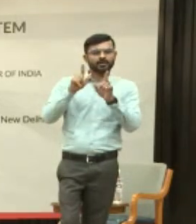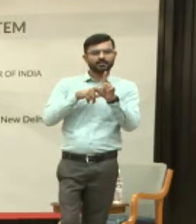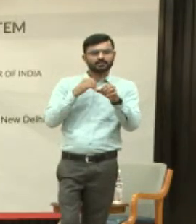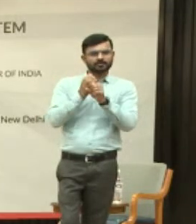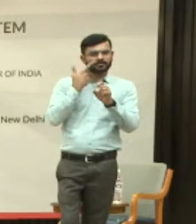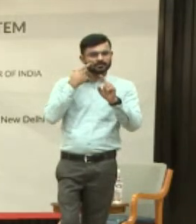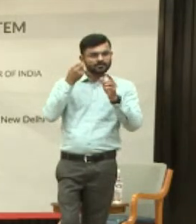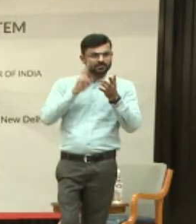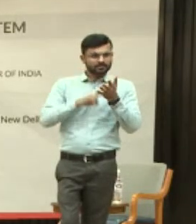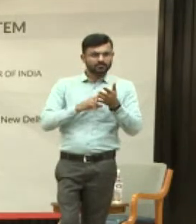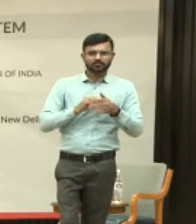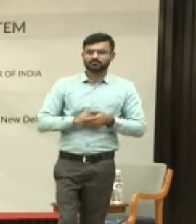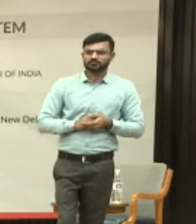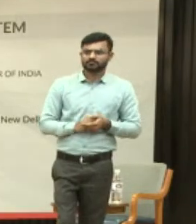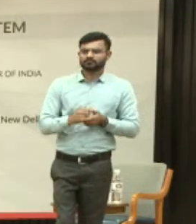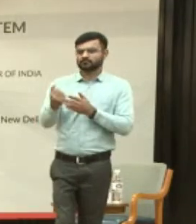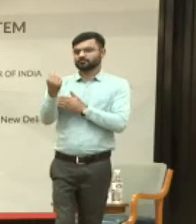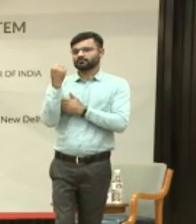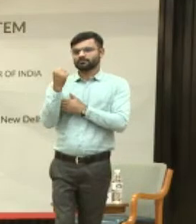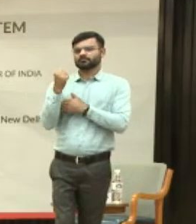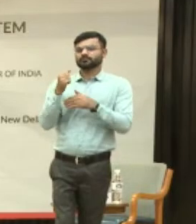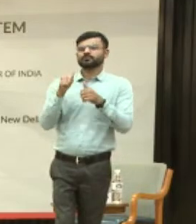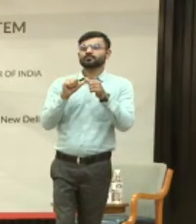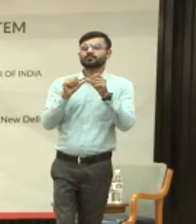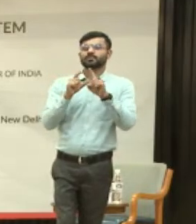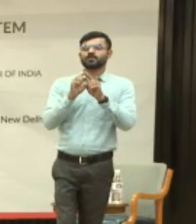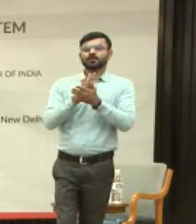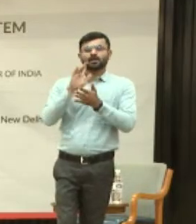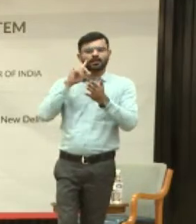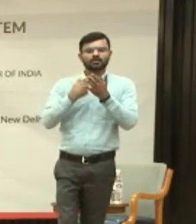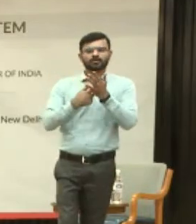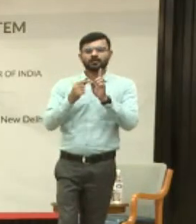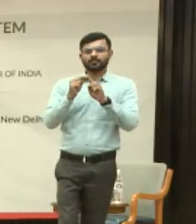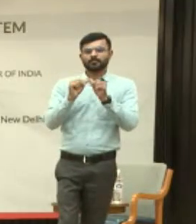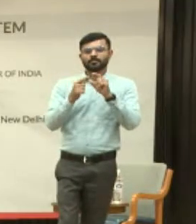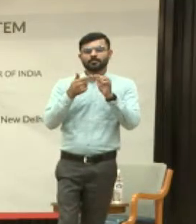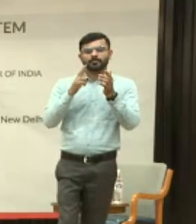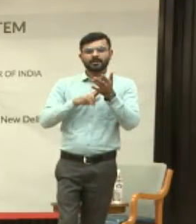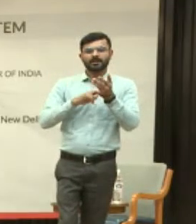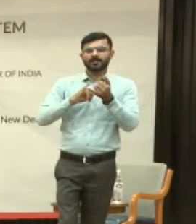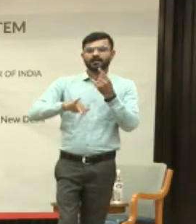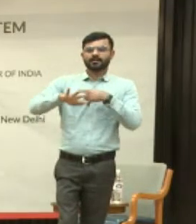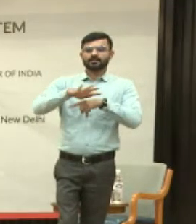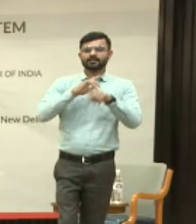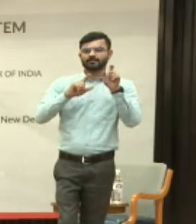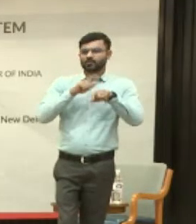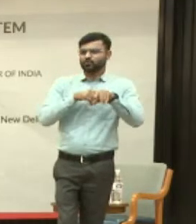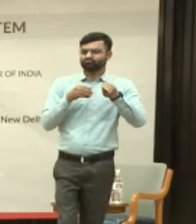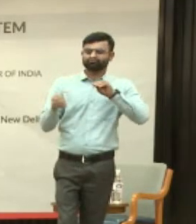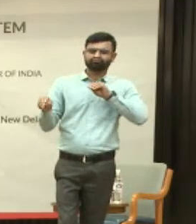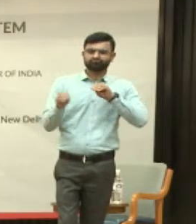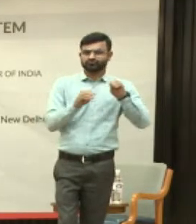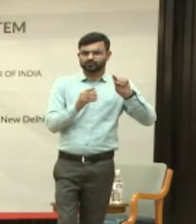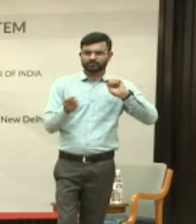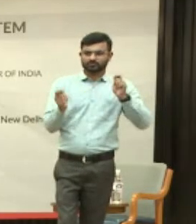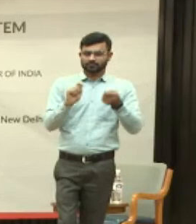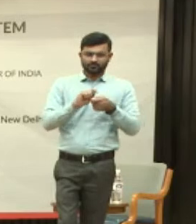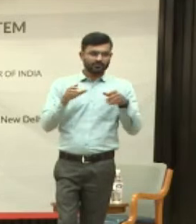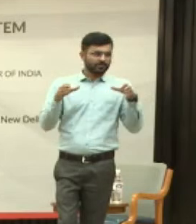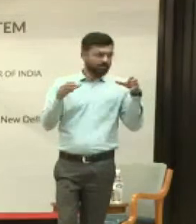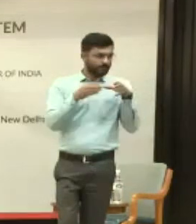the Adhikar Pradhan civilization, as we name it. And how the movement towards a